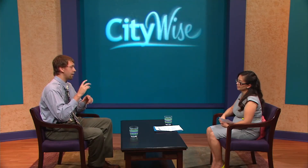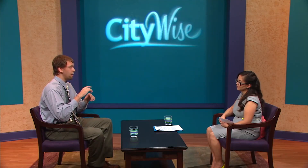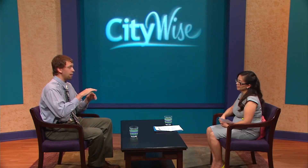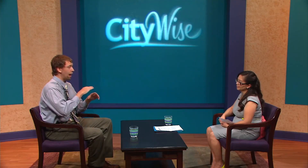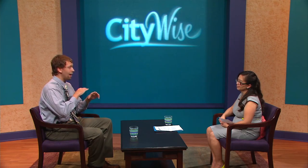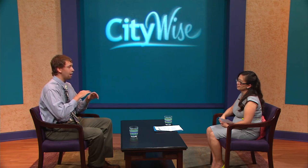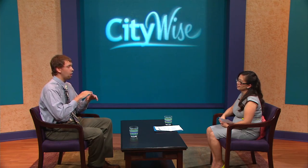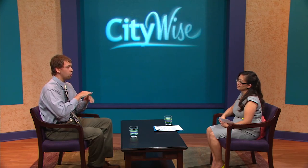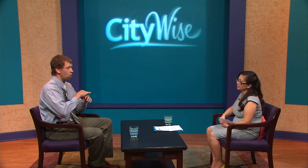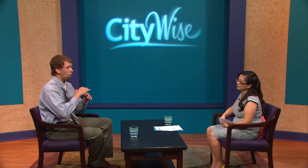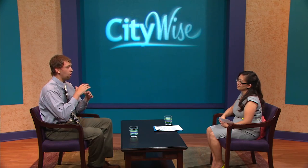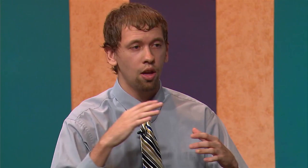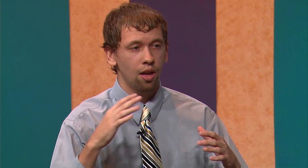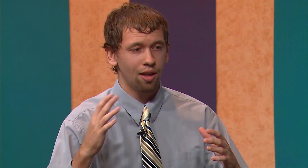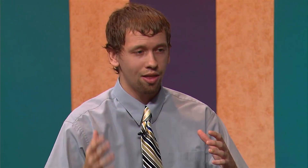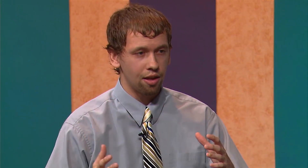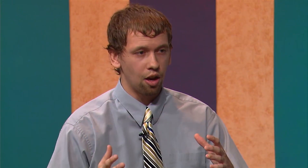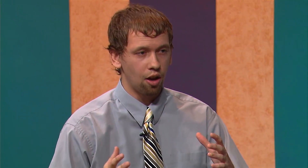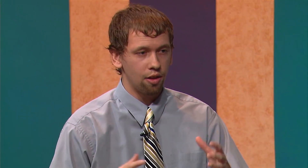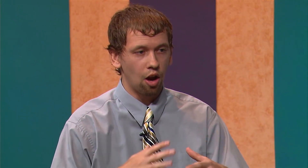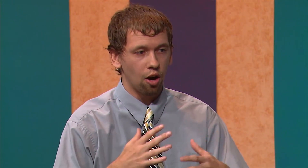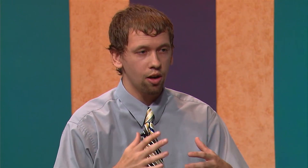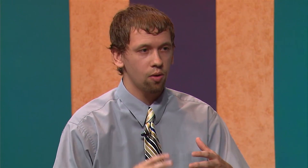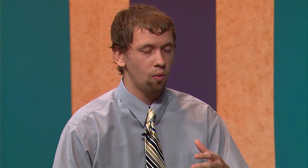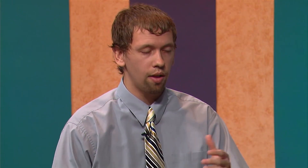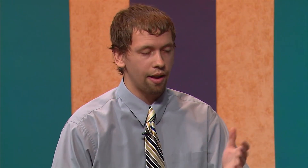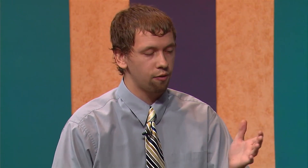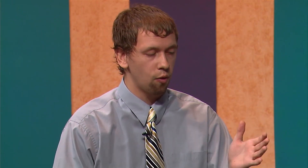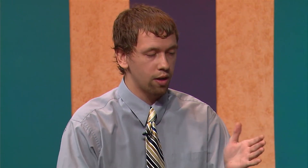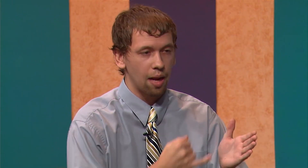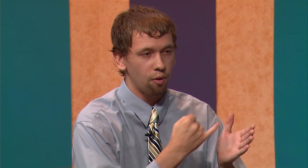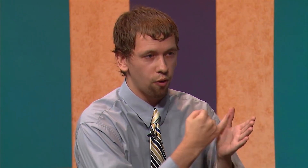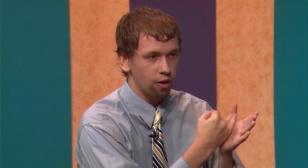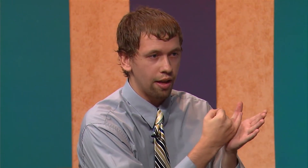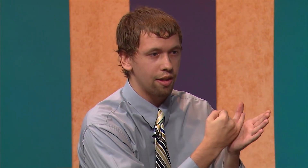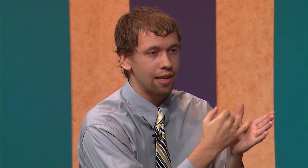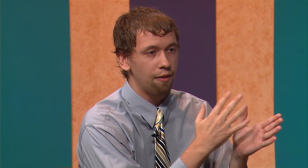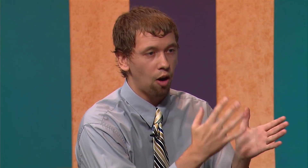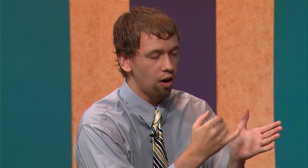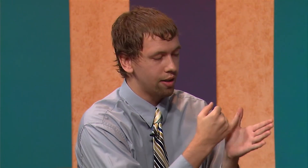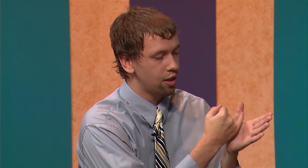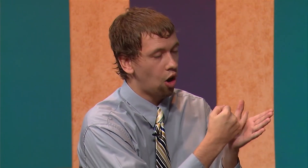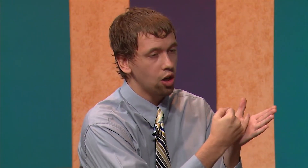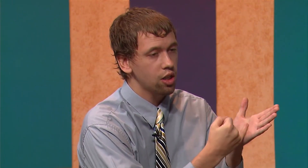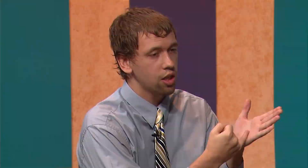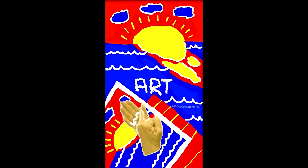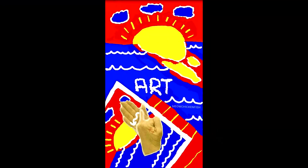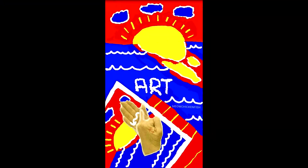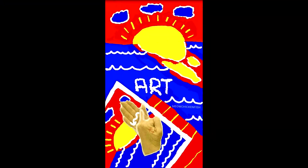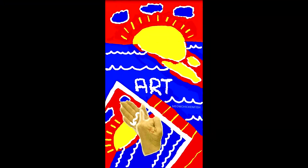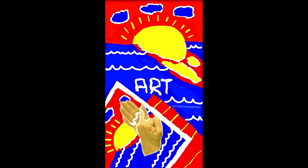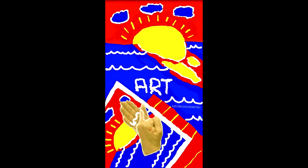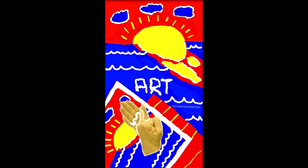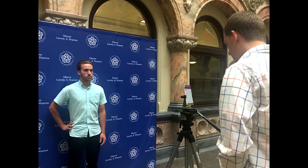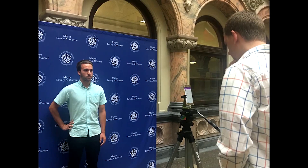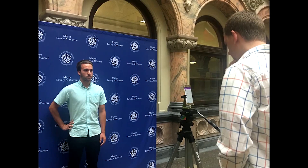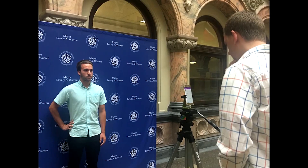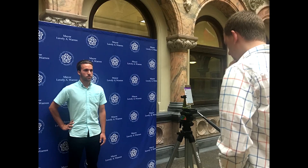and then behind it I'll draw the art. Like, for example, for like the sign for art is art, and so behind it, to really